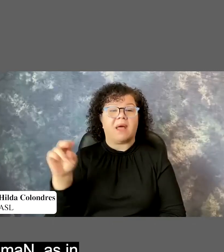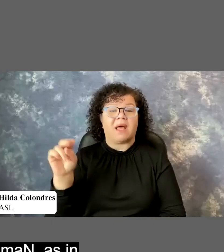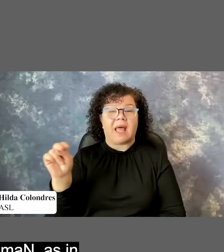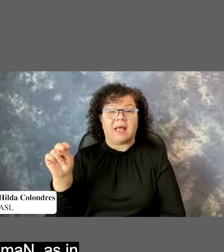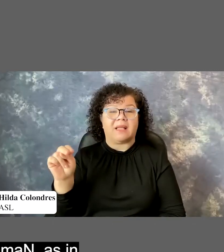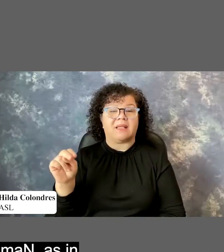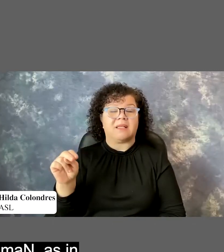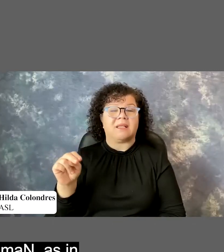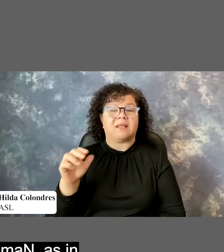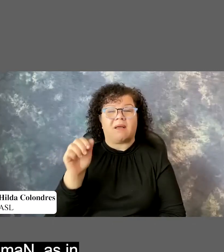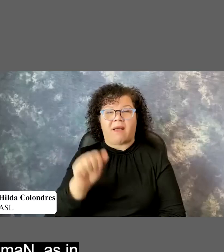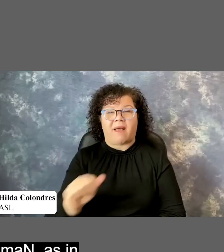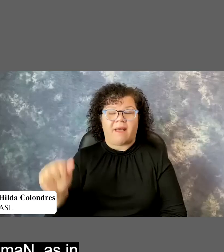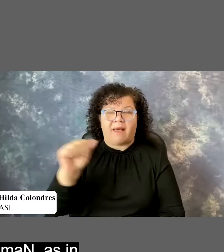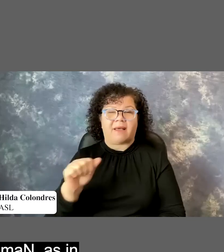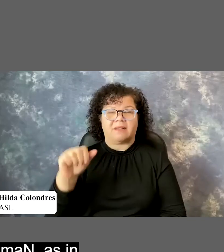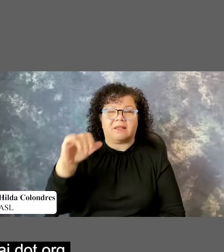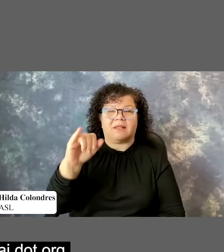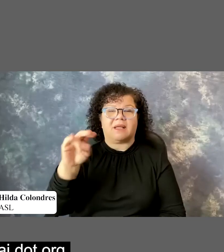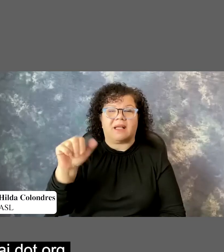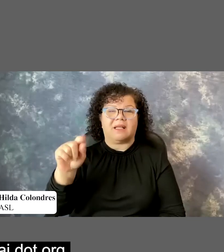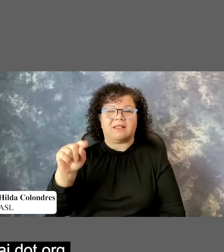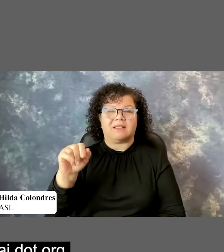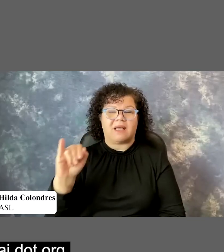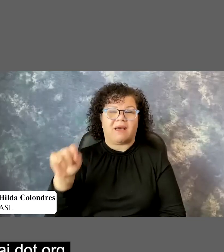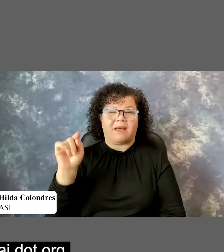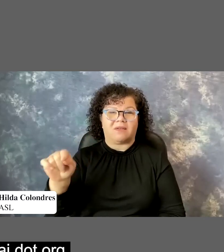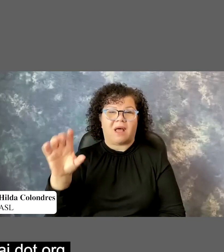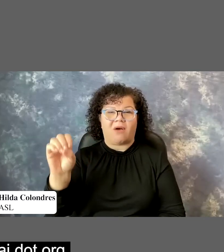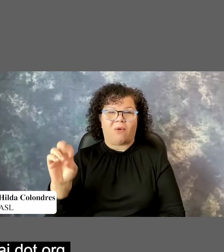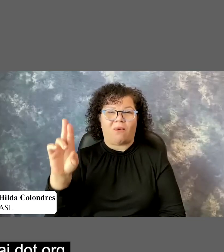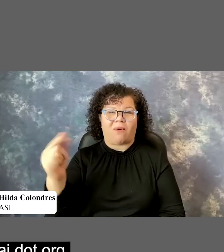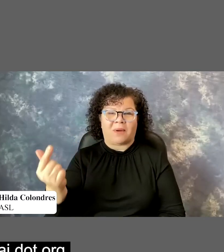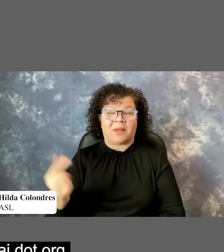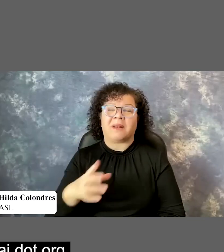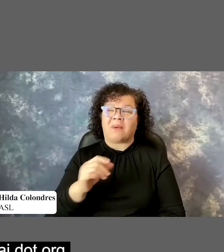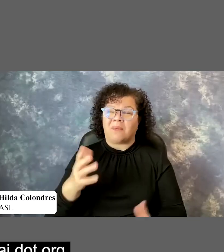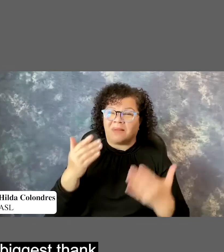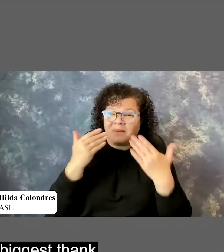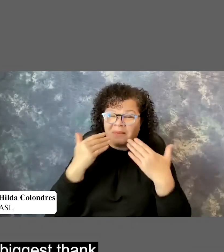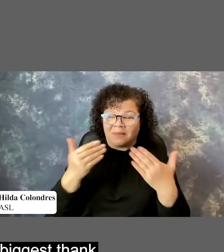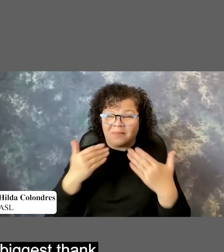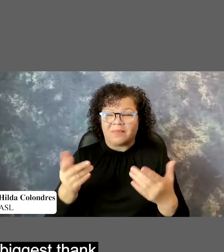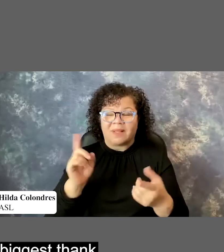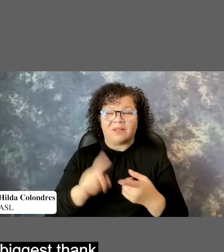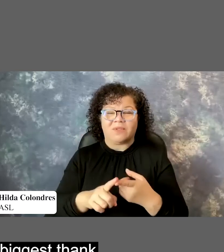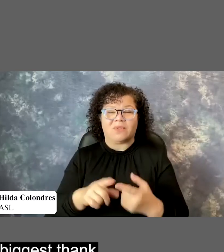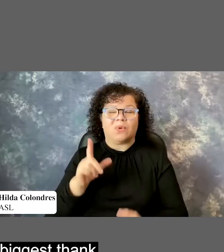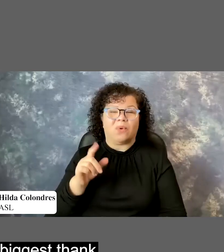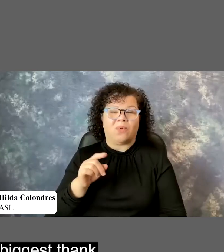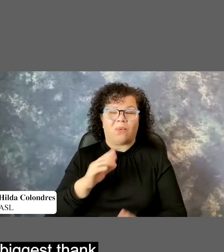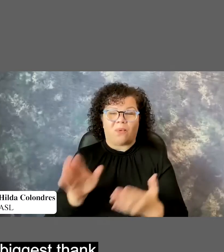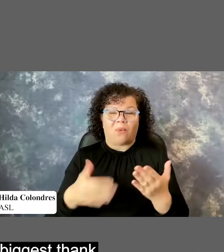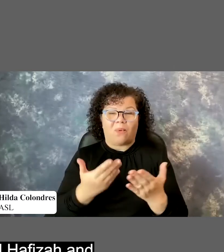noise, @inatai.org. And I just want to give the biggest thank you, Lean Limped, Amber,